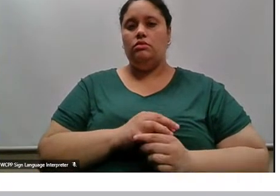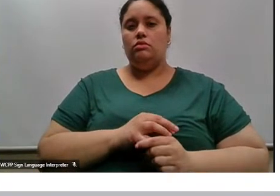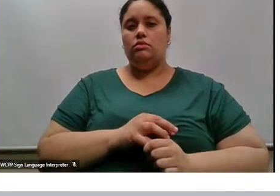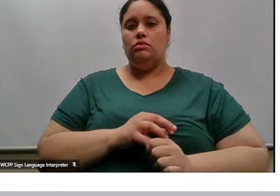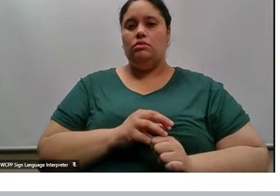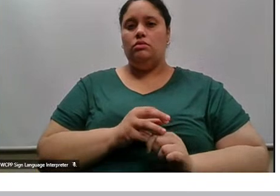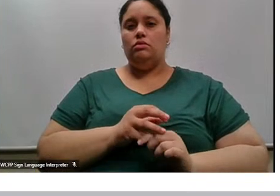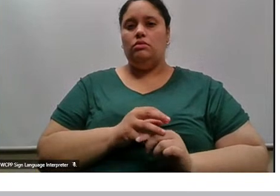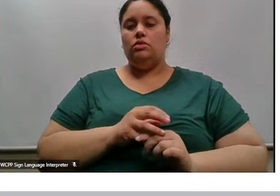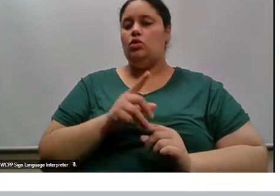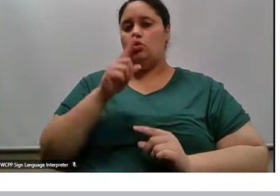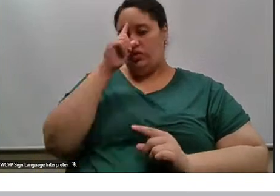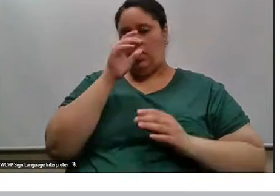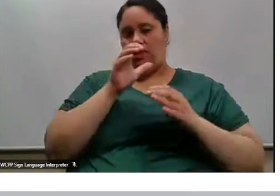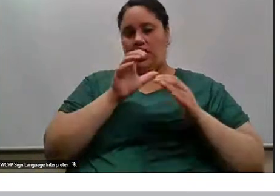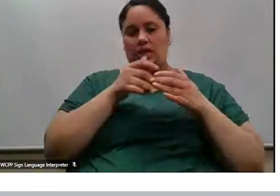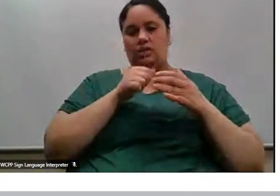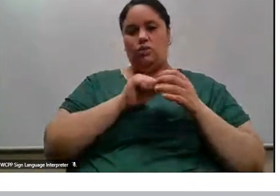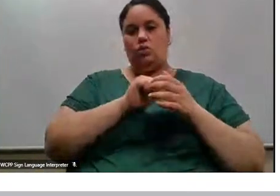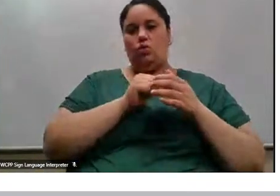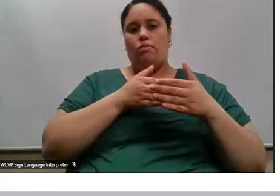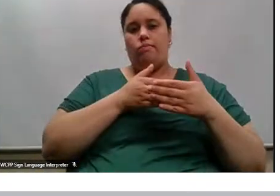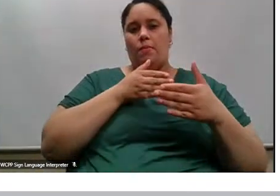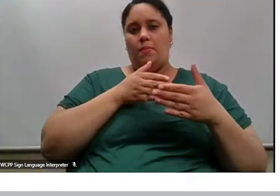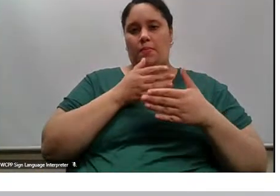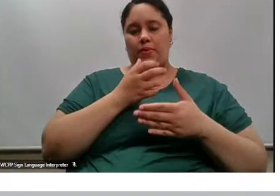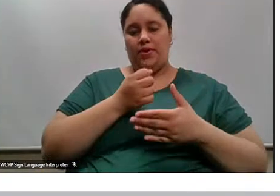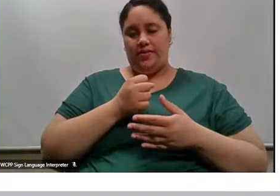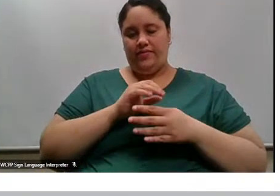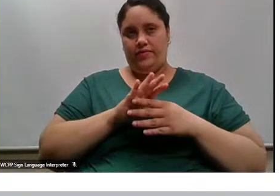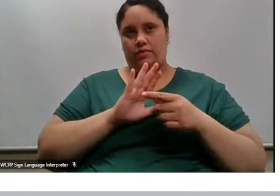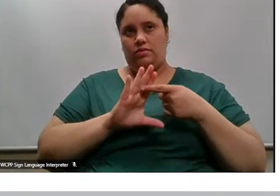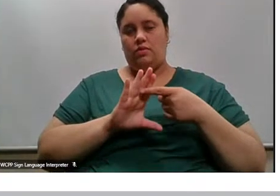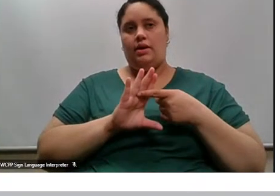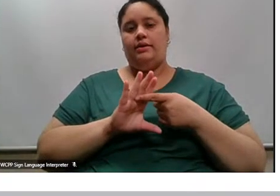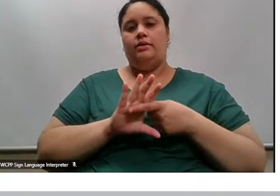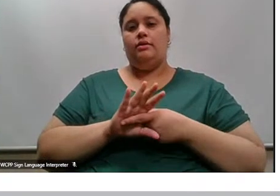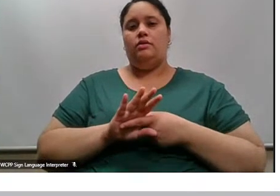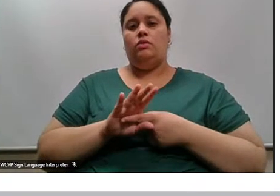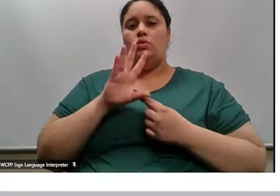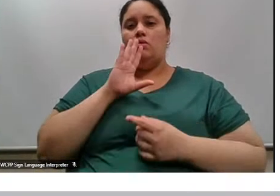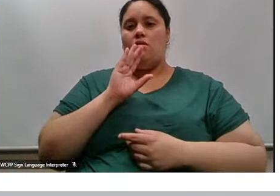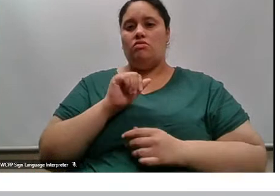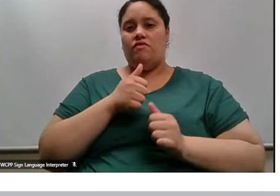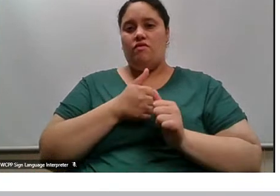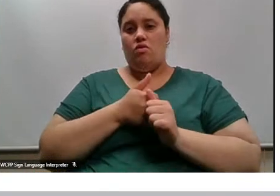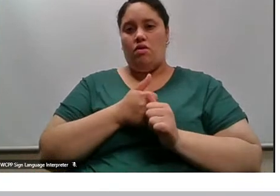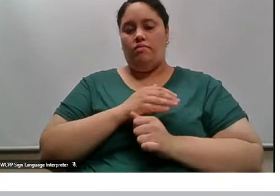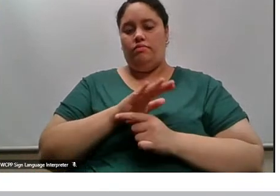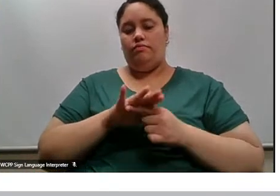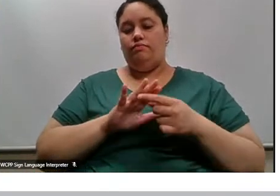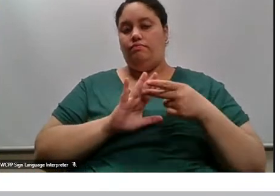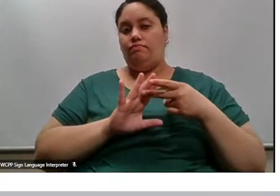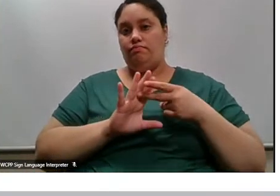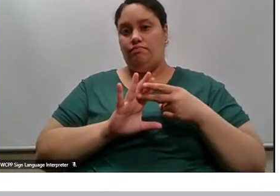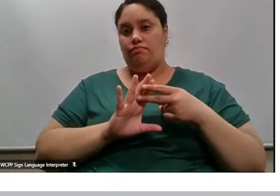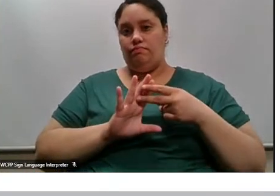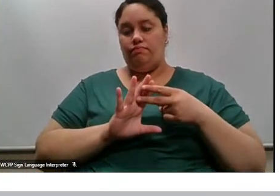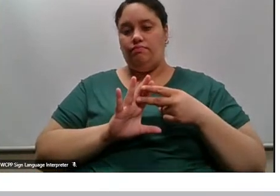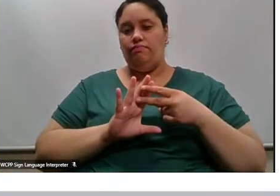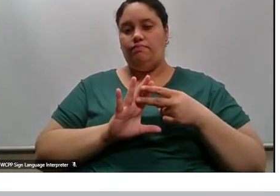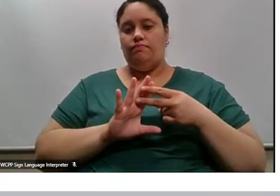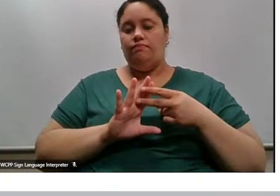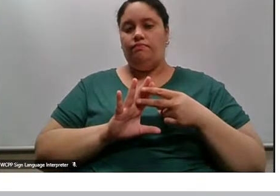stifled the growth of the industry? That's one area I just wanted to follow up on. The second one is on the